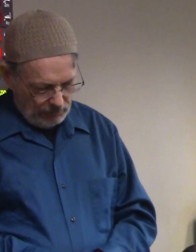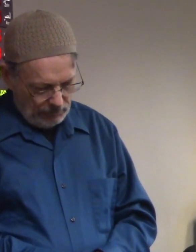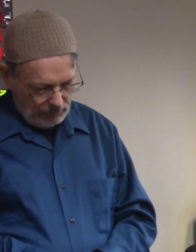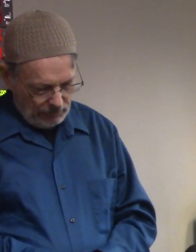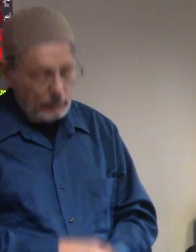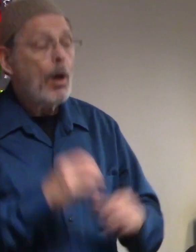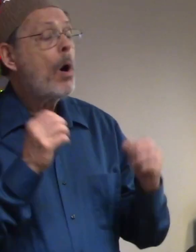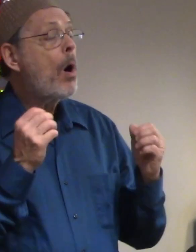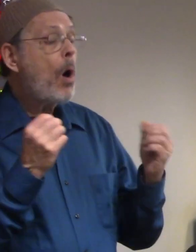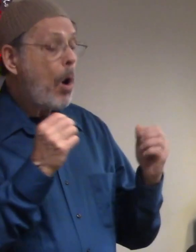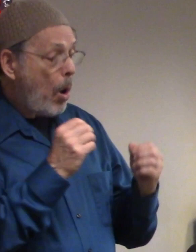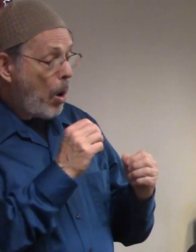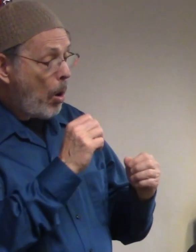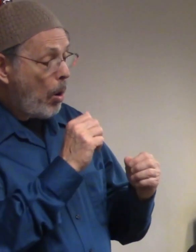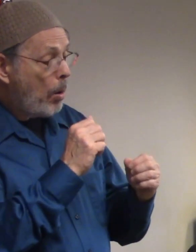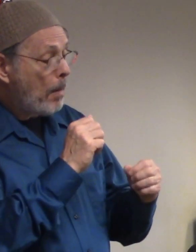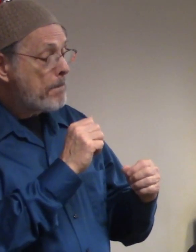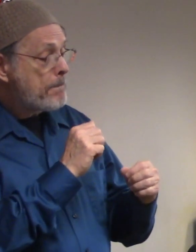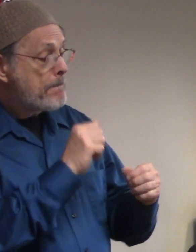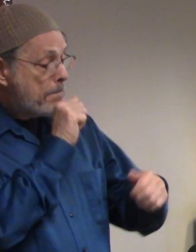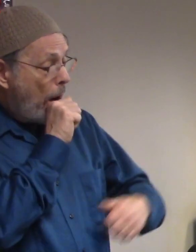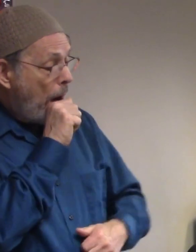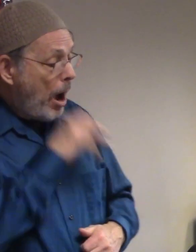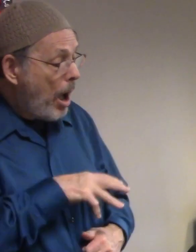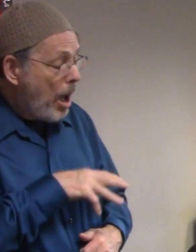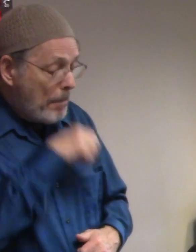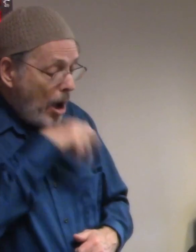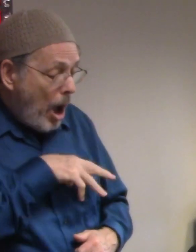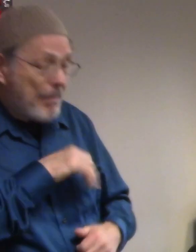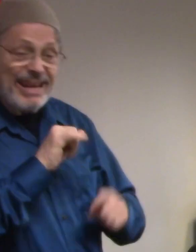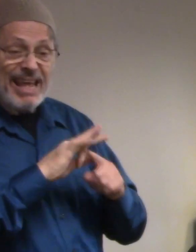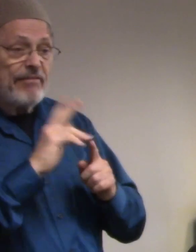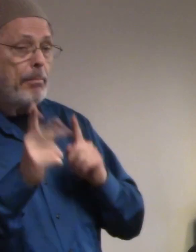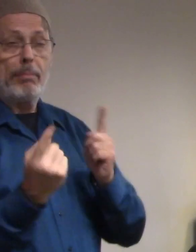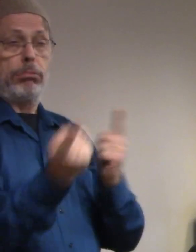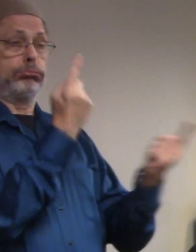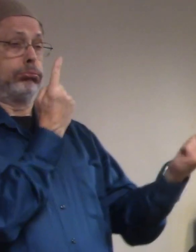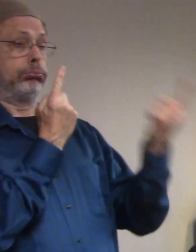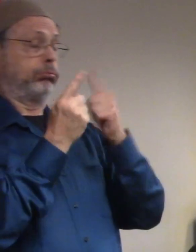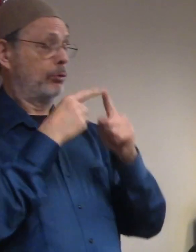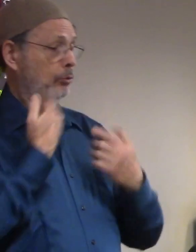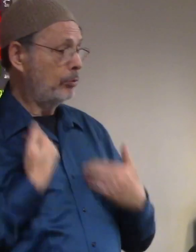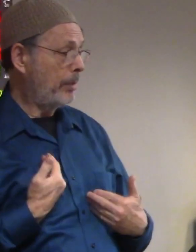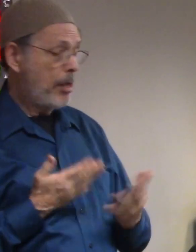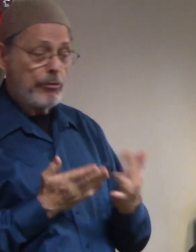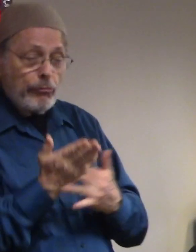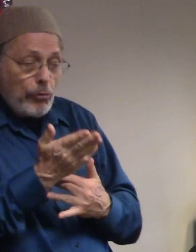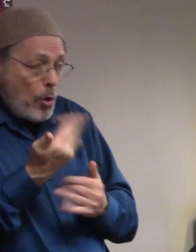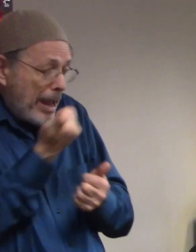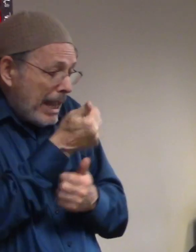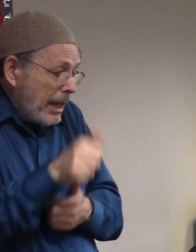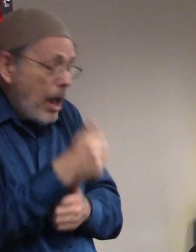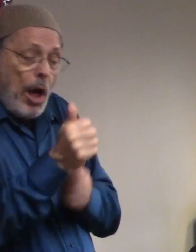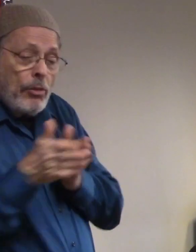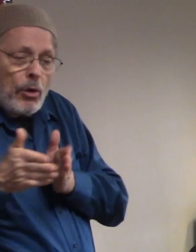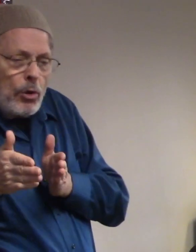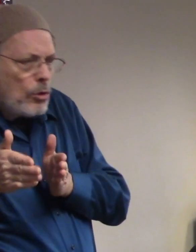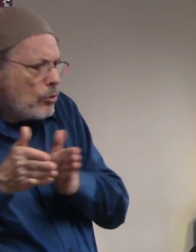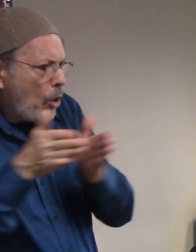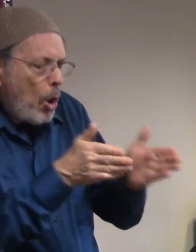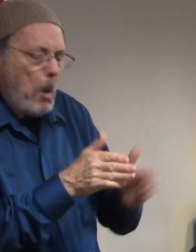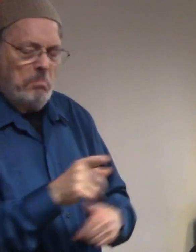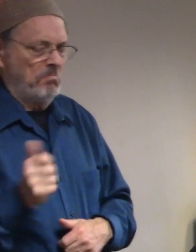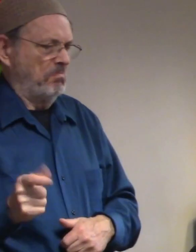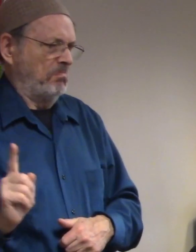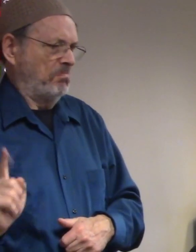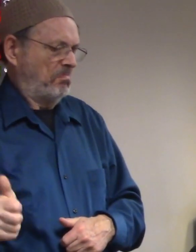oh Muhammad, if they come to me from every single other door, if they try to reach me through any other door, it'll never be accepted from